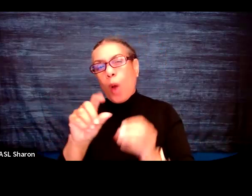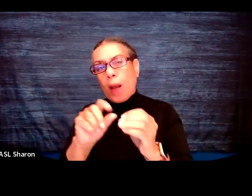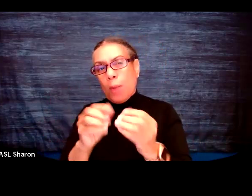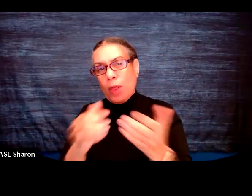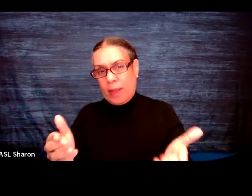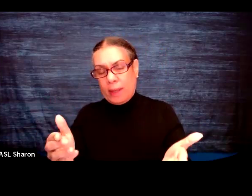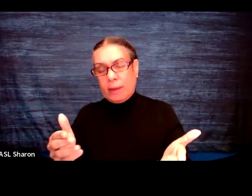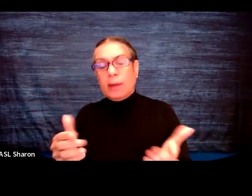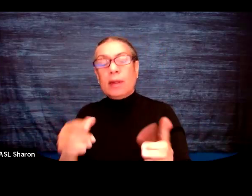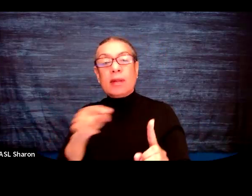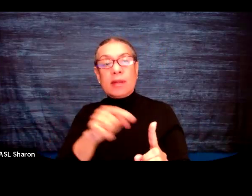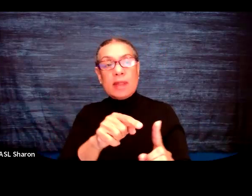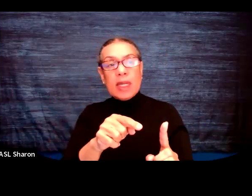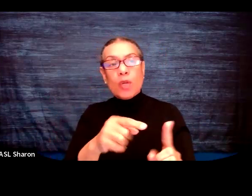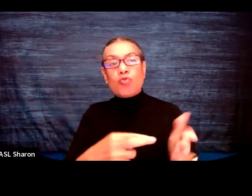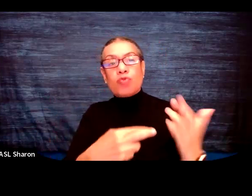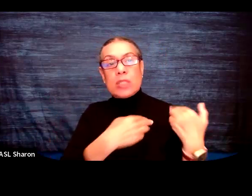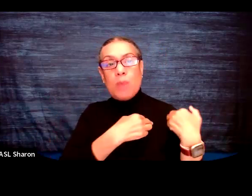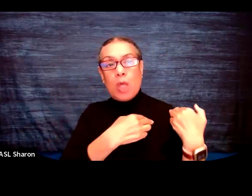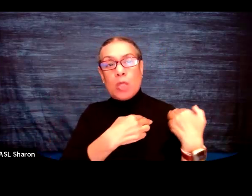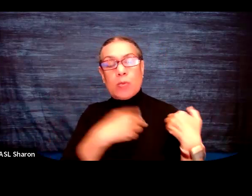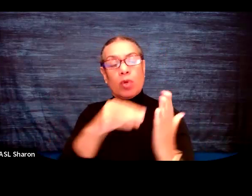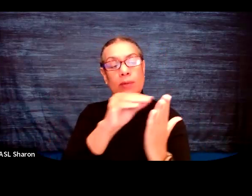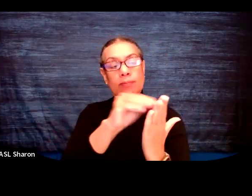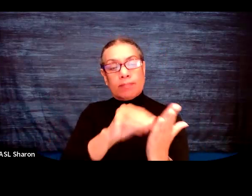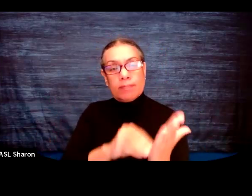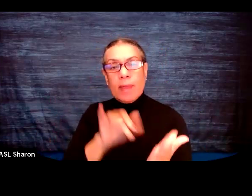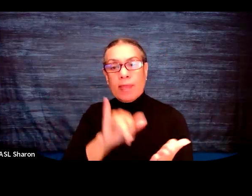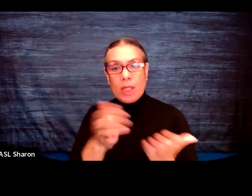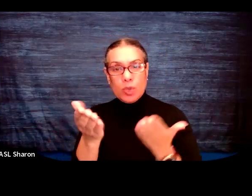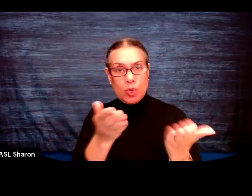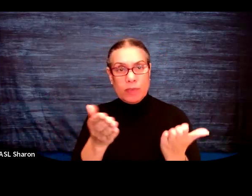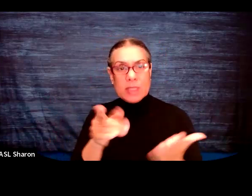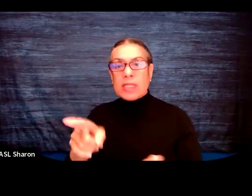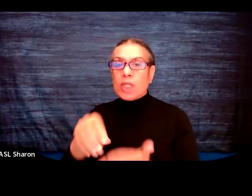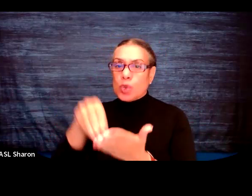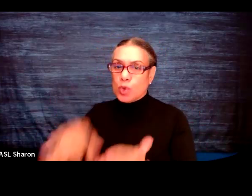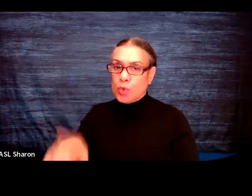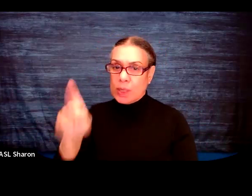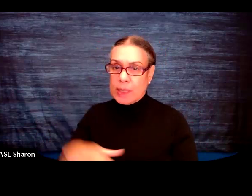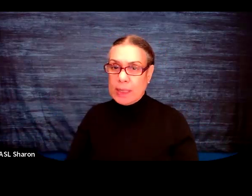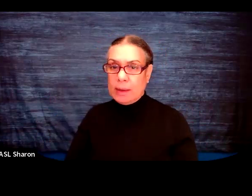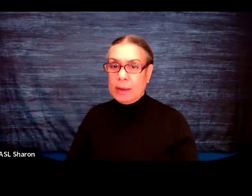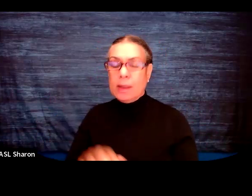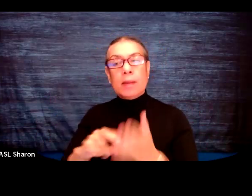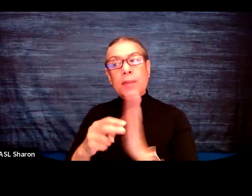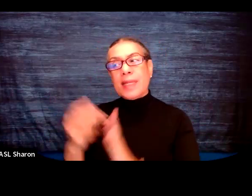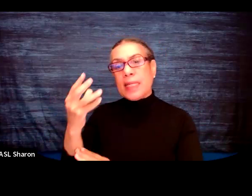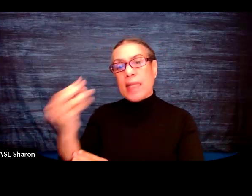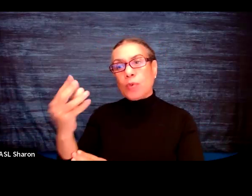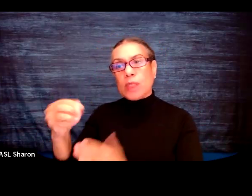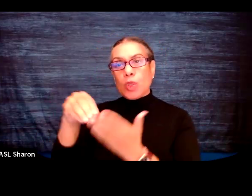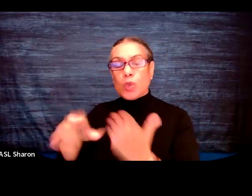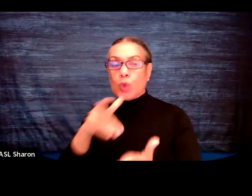they're responsible for the documentation of services that students need. So outside of students who